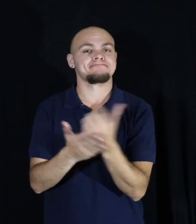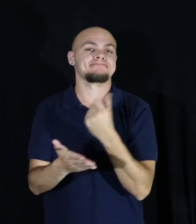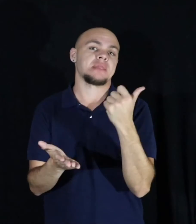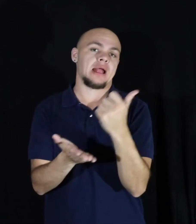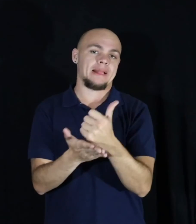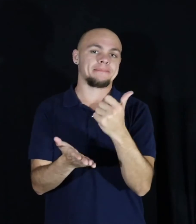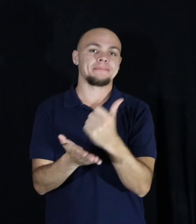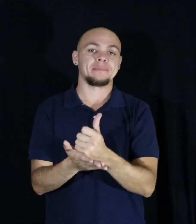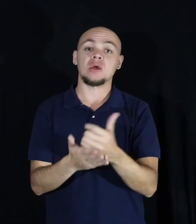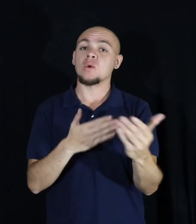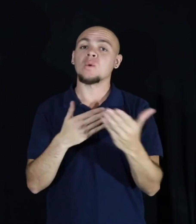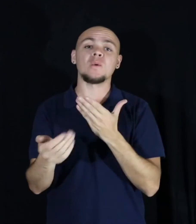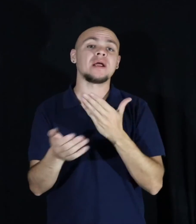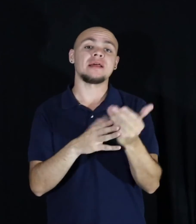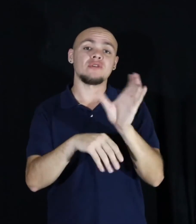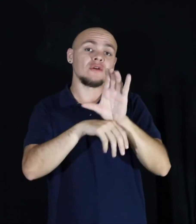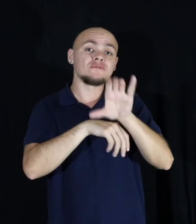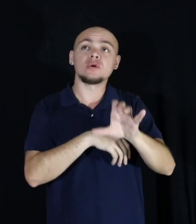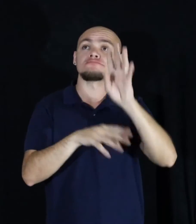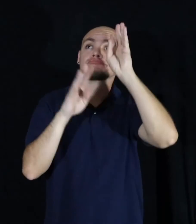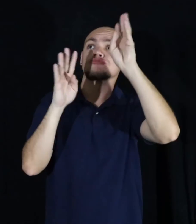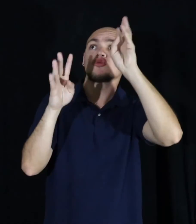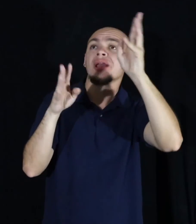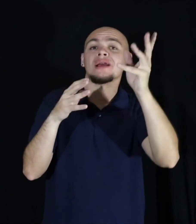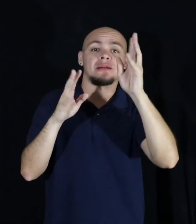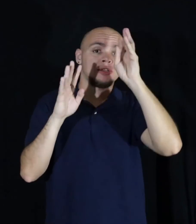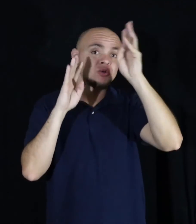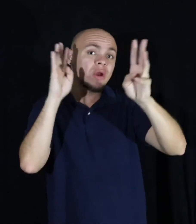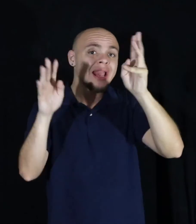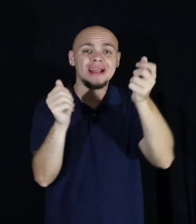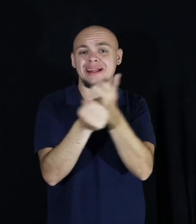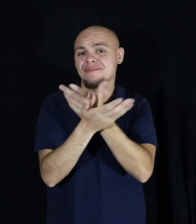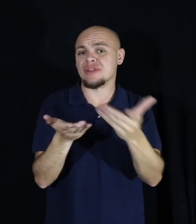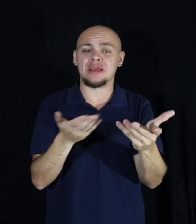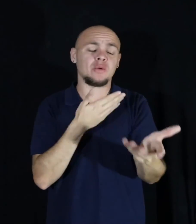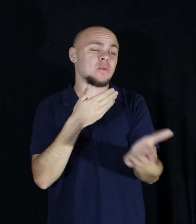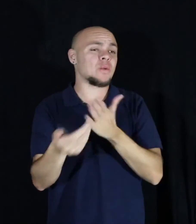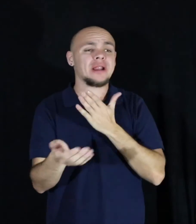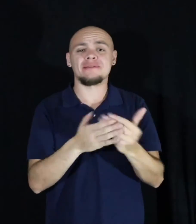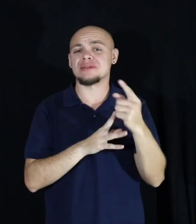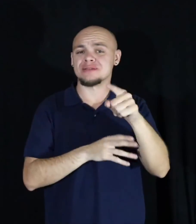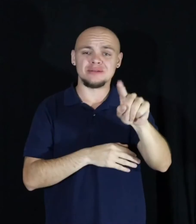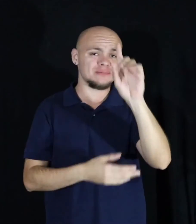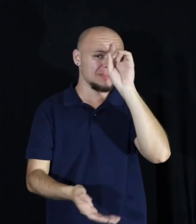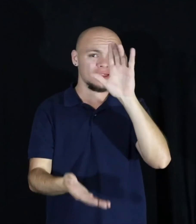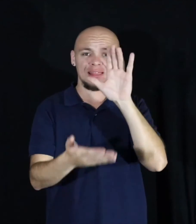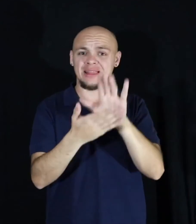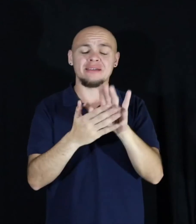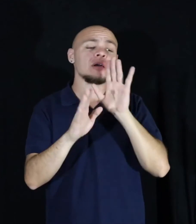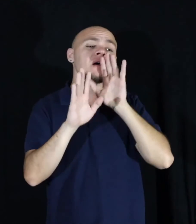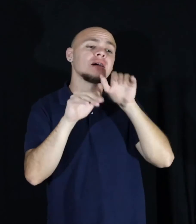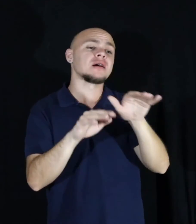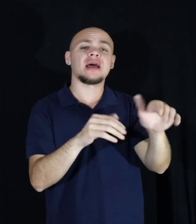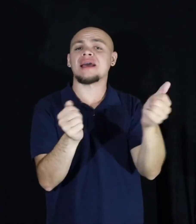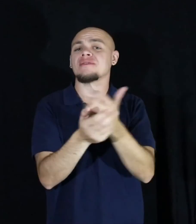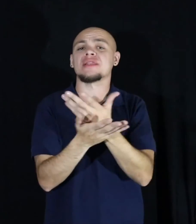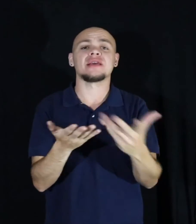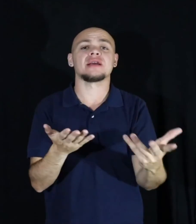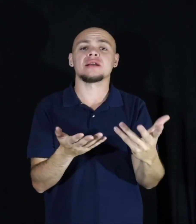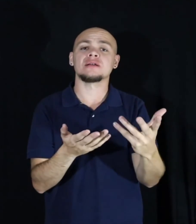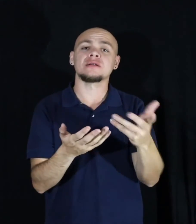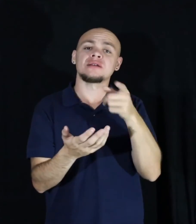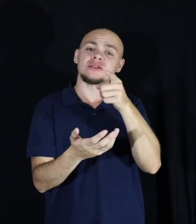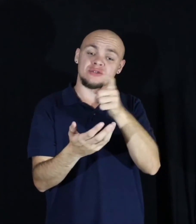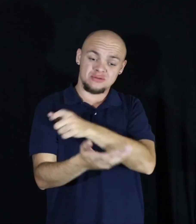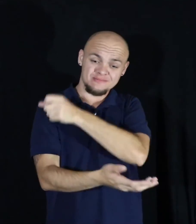whatever force that you believe in that created the sun, the moon, the stars, the galaxy, the valleys, the sea, saw fit that you should be on